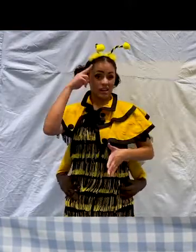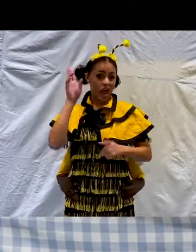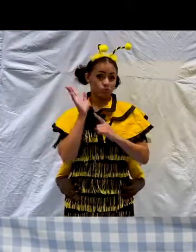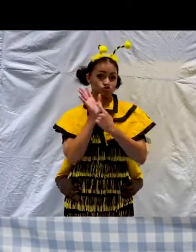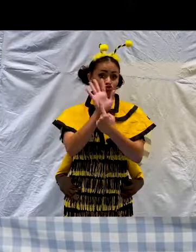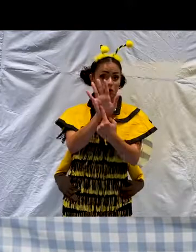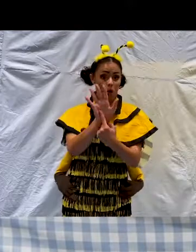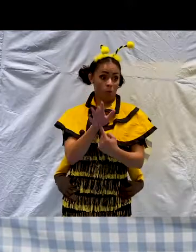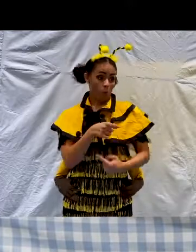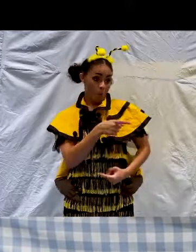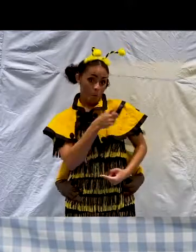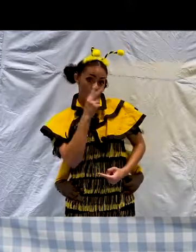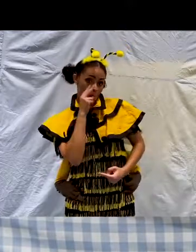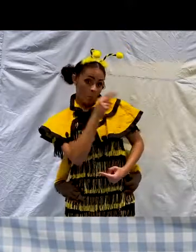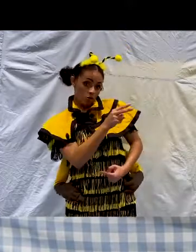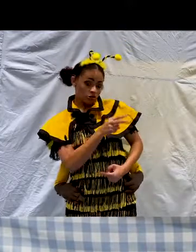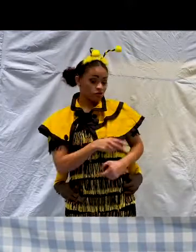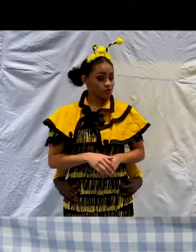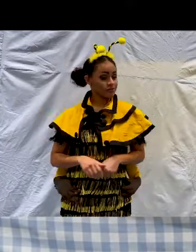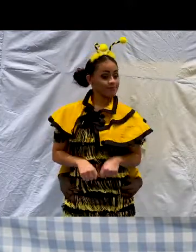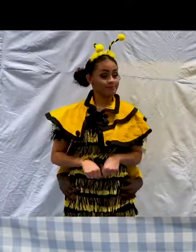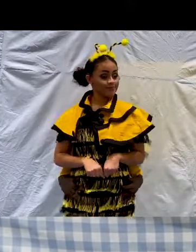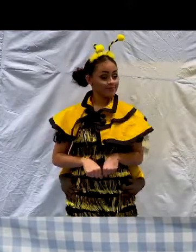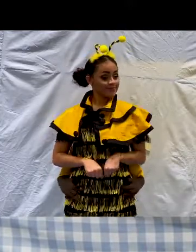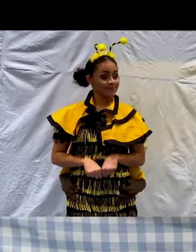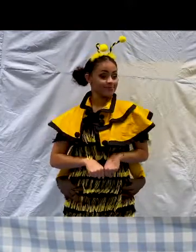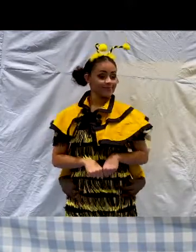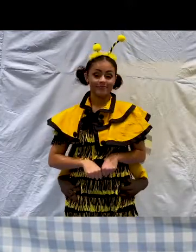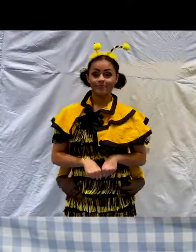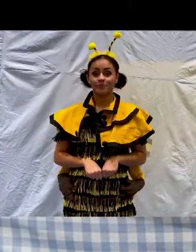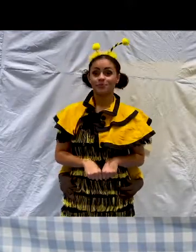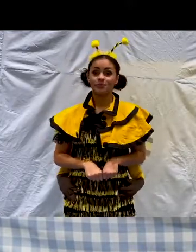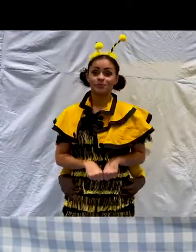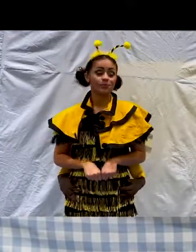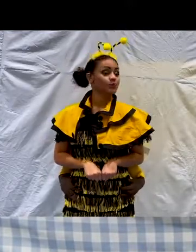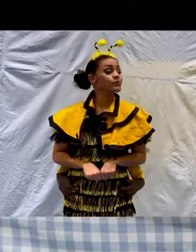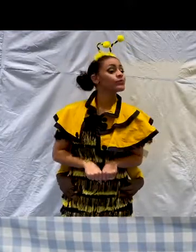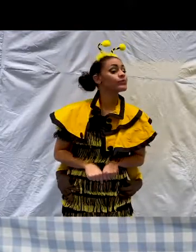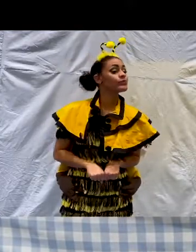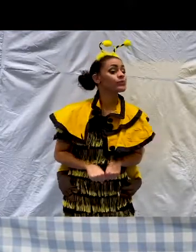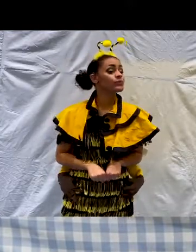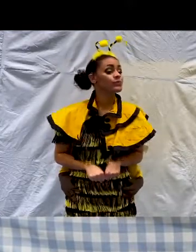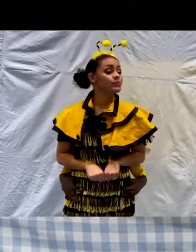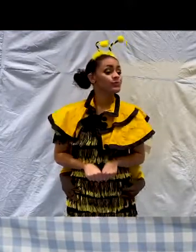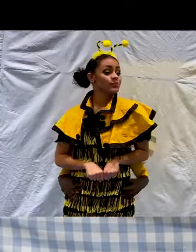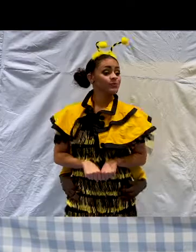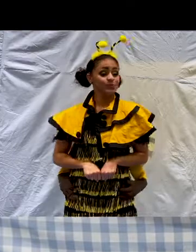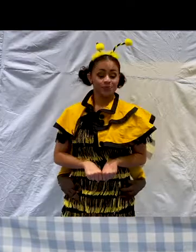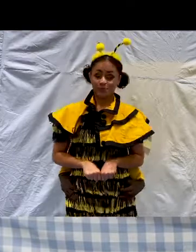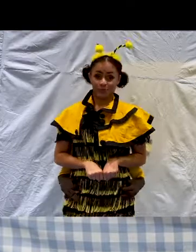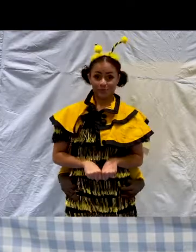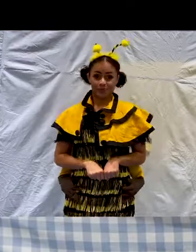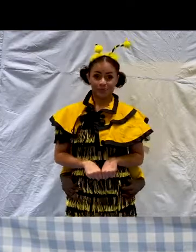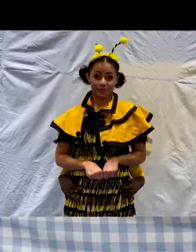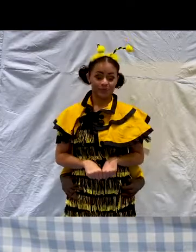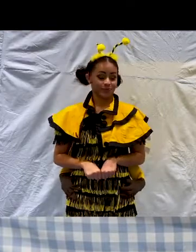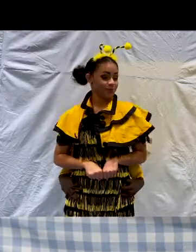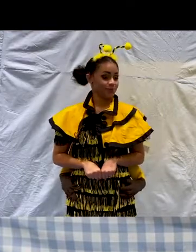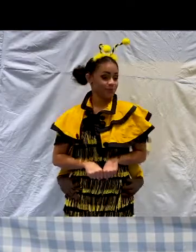name, you make the letter C with your index finger and thumb, and then put the thumb on the side of your head, just above your